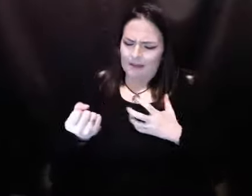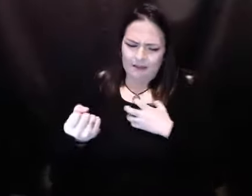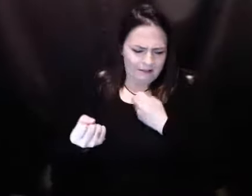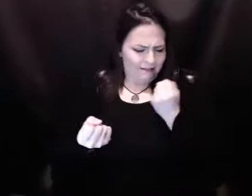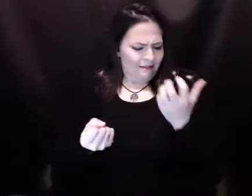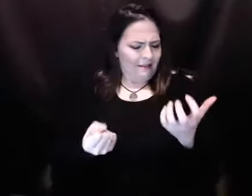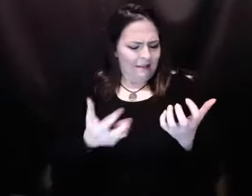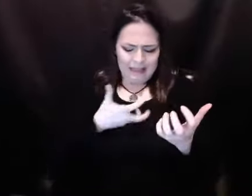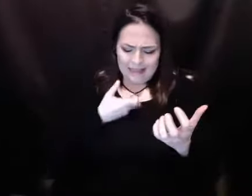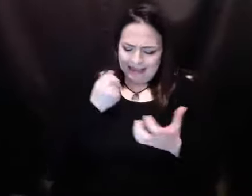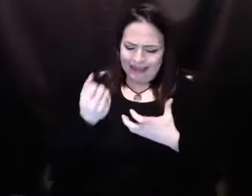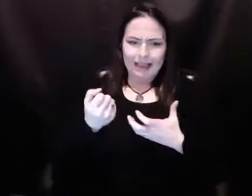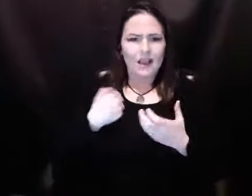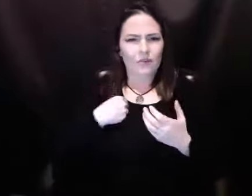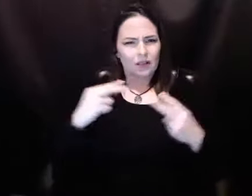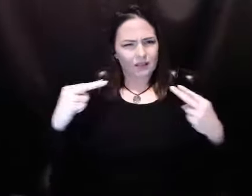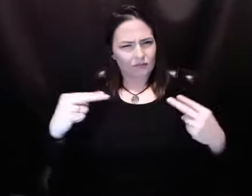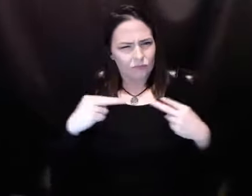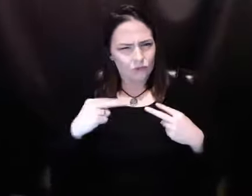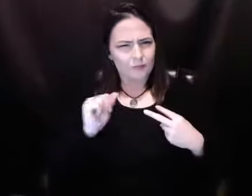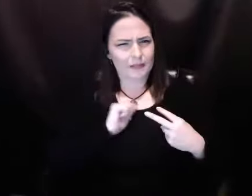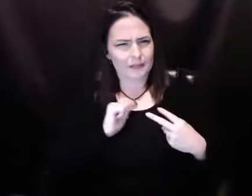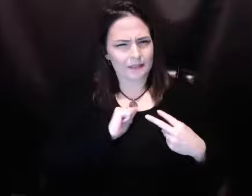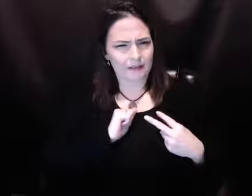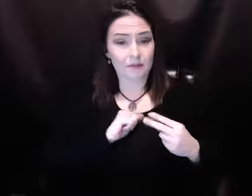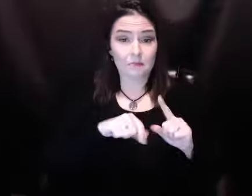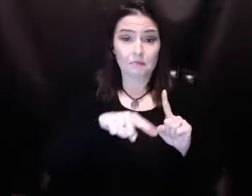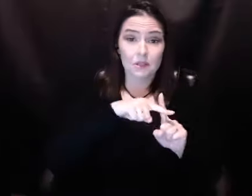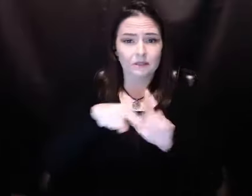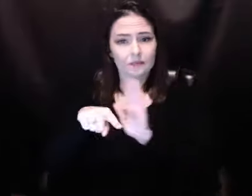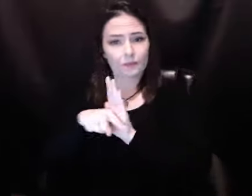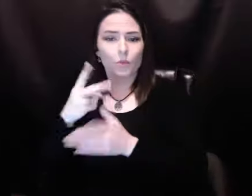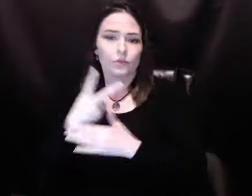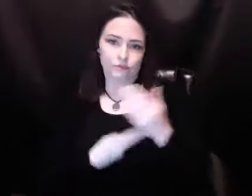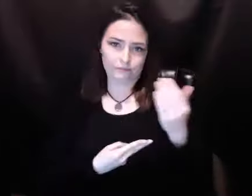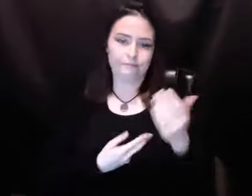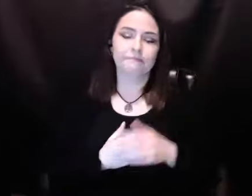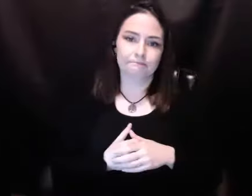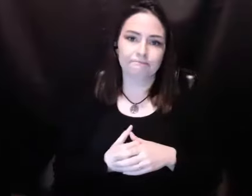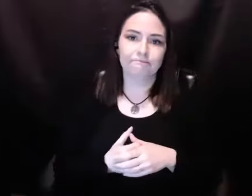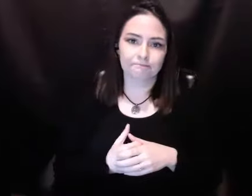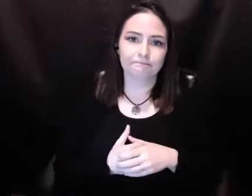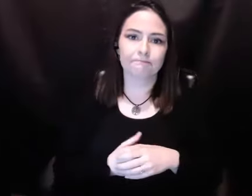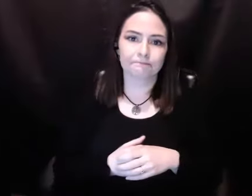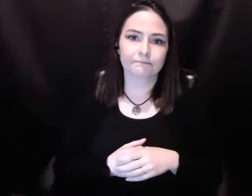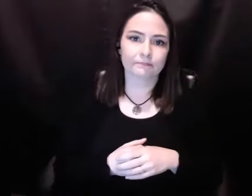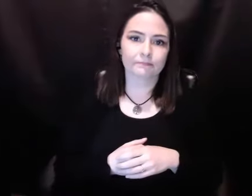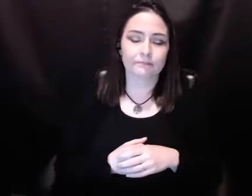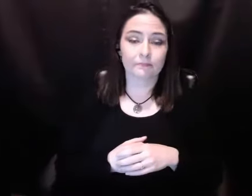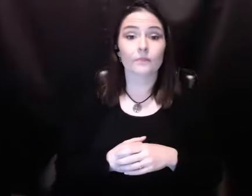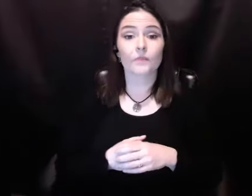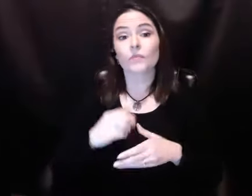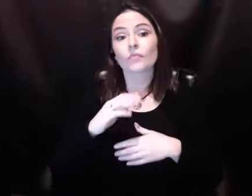So for me, I'm going to be talking about step 4 today, made a searching and fearless moral inventory of